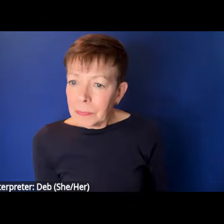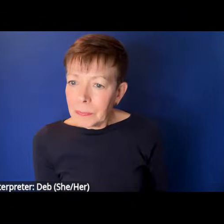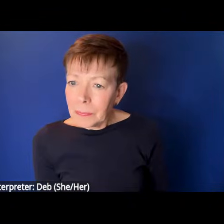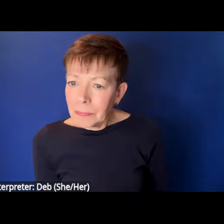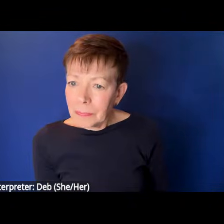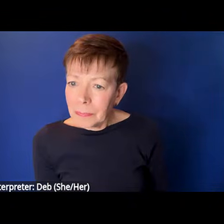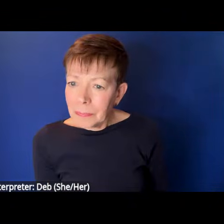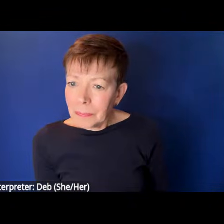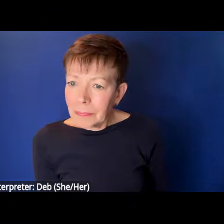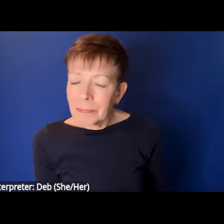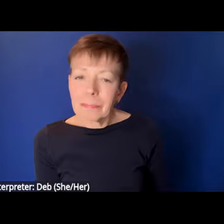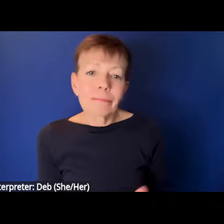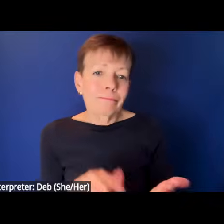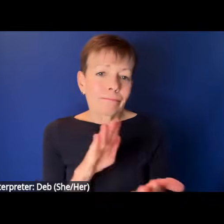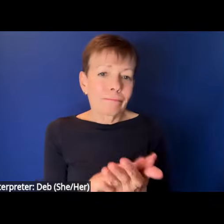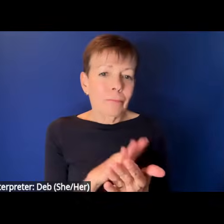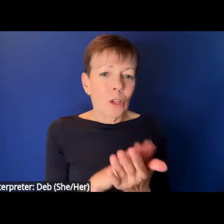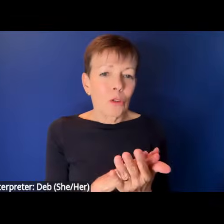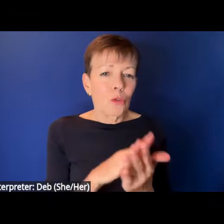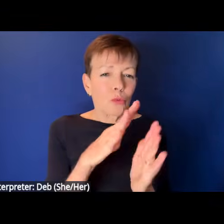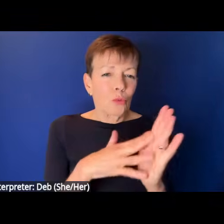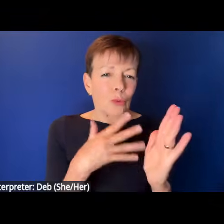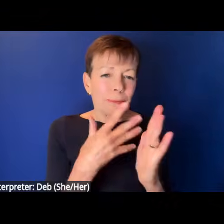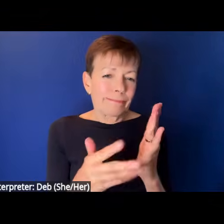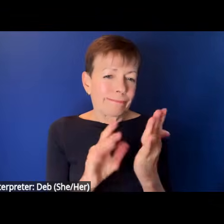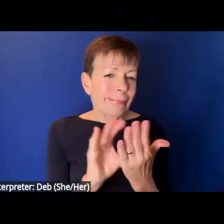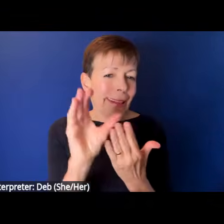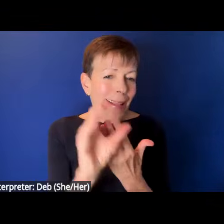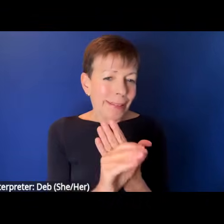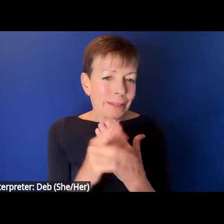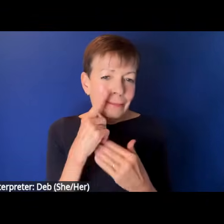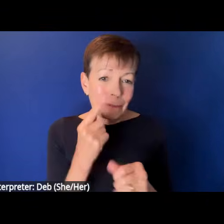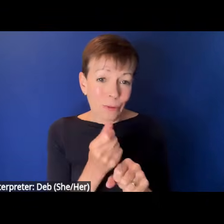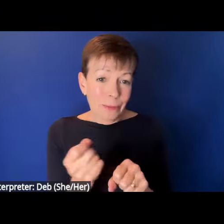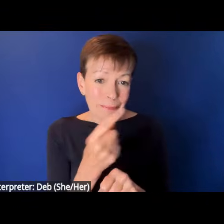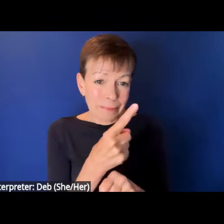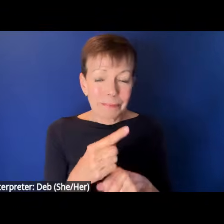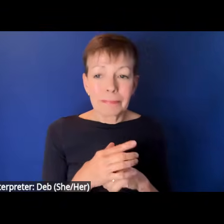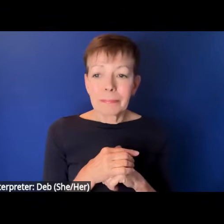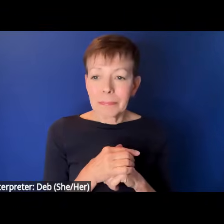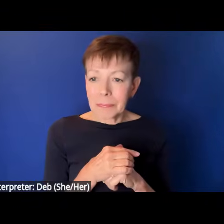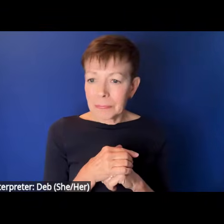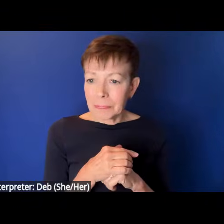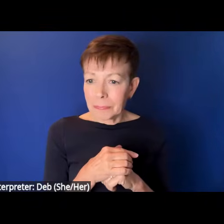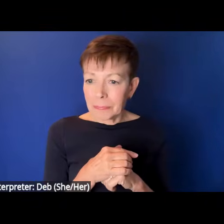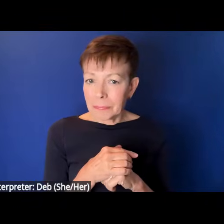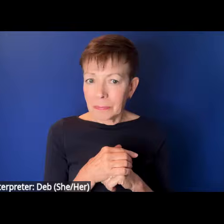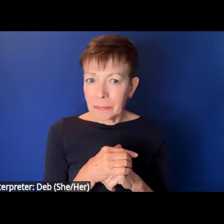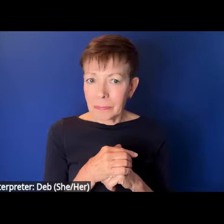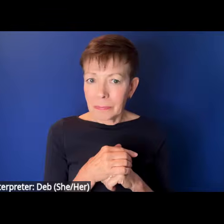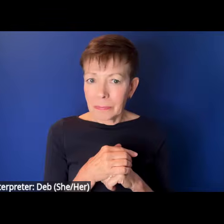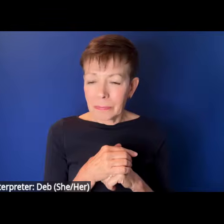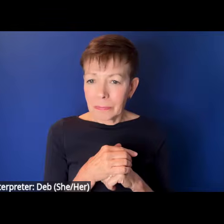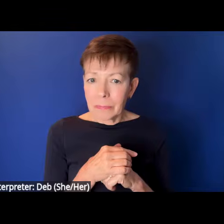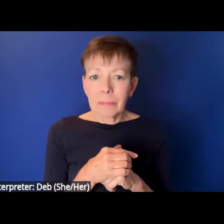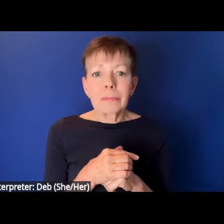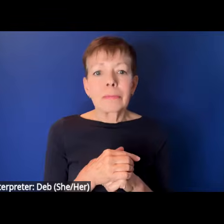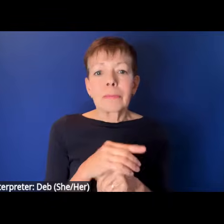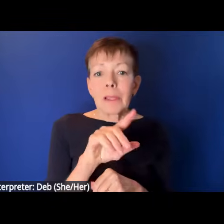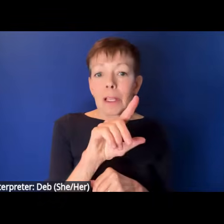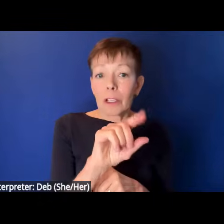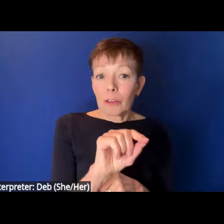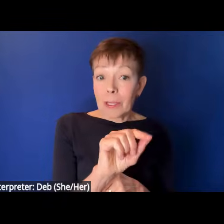our school calendar for next school year. We've got, actually the first is up